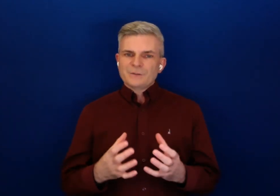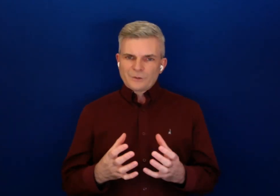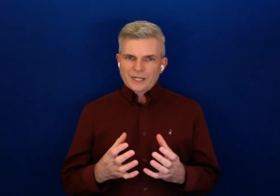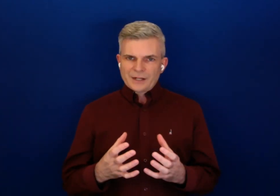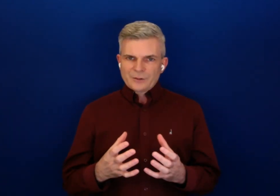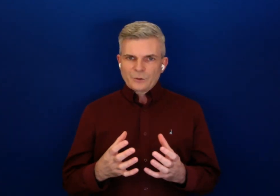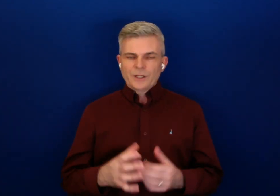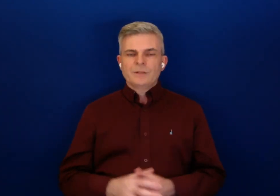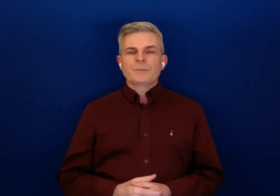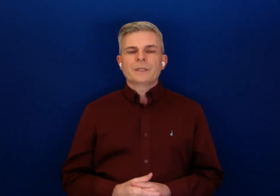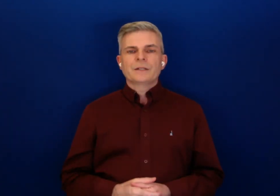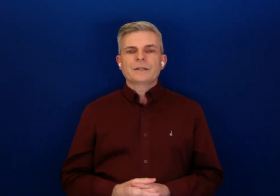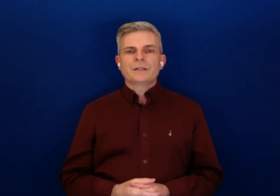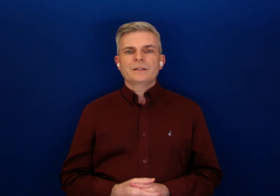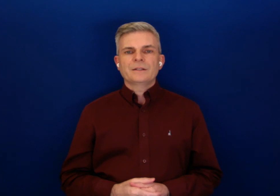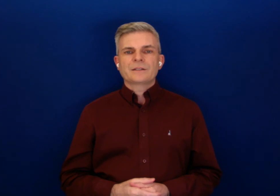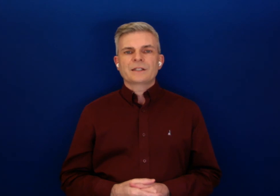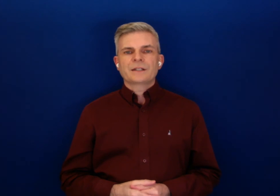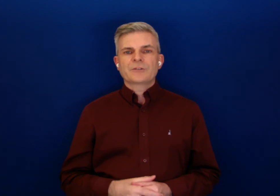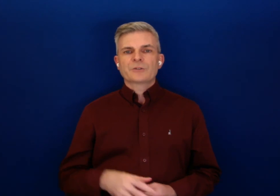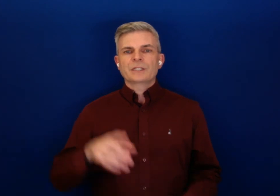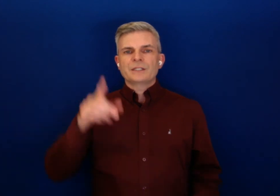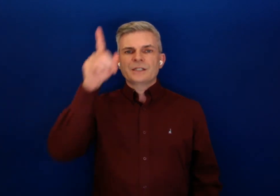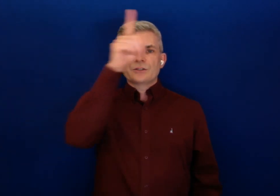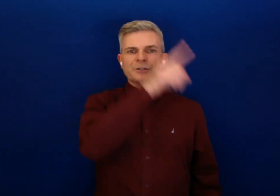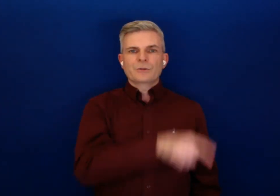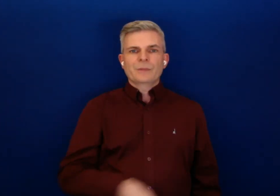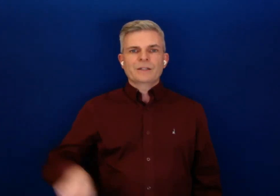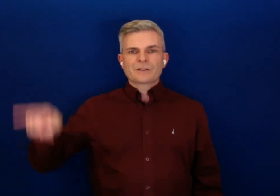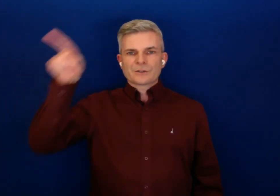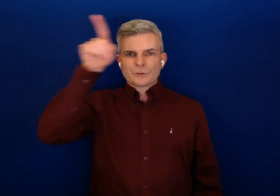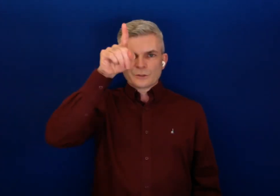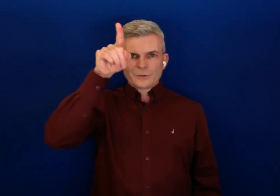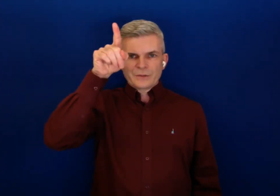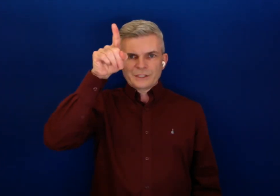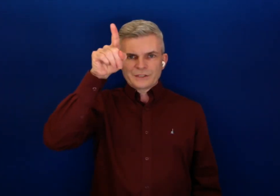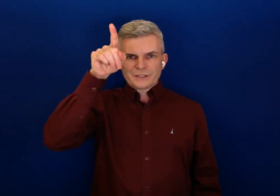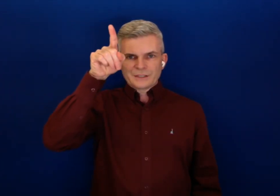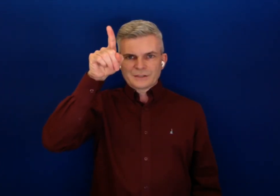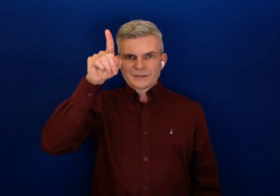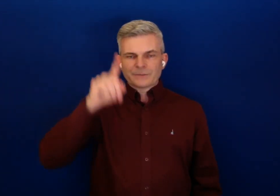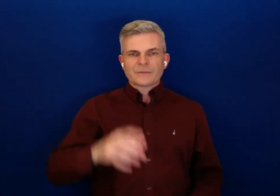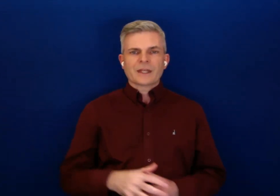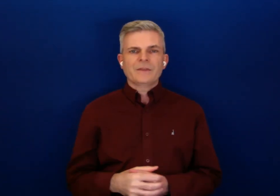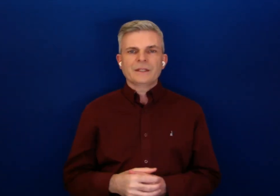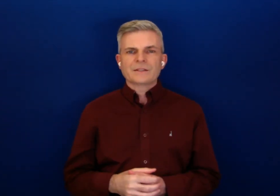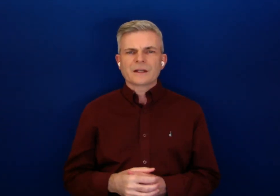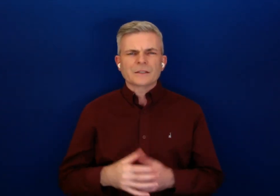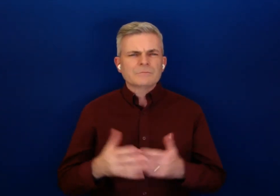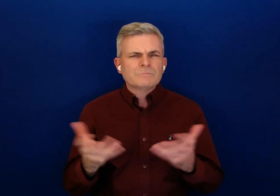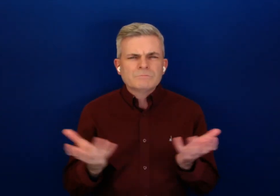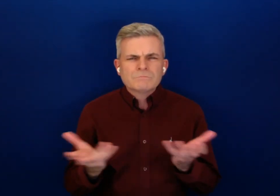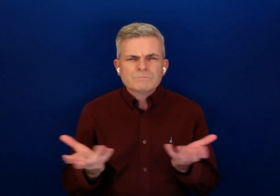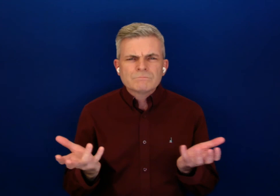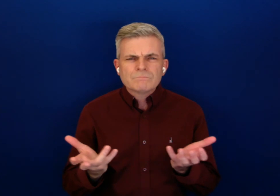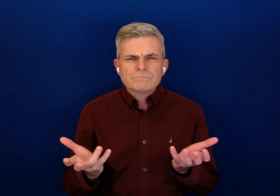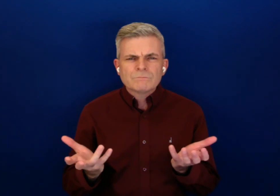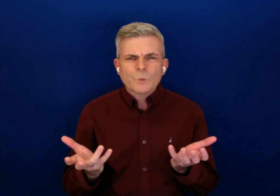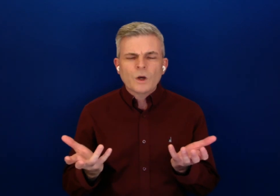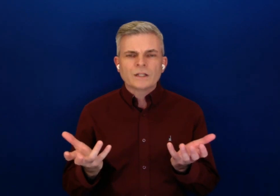for category, but signing naturally teaches you to make a circle around these things and then sign what